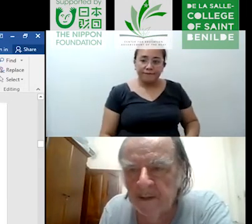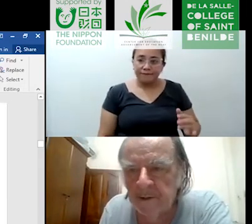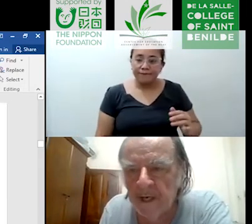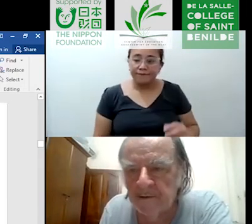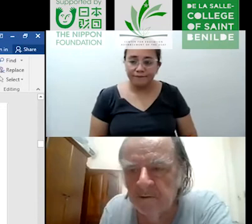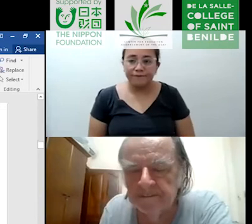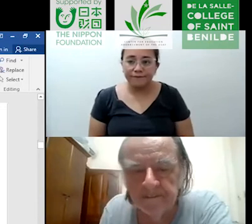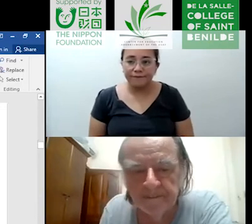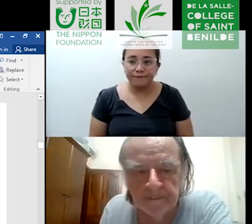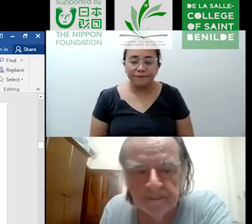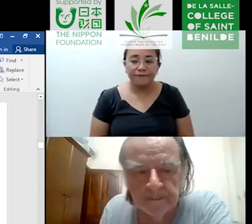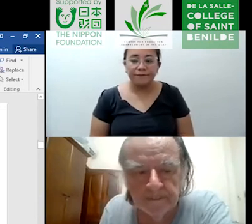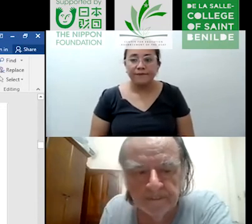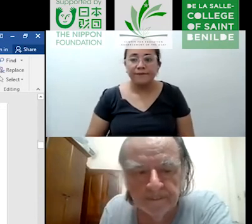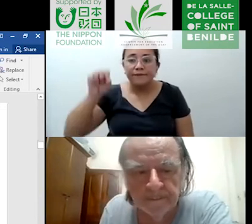And Shock's group?